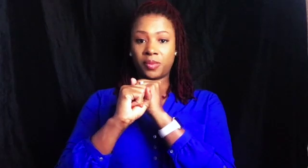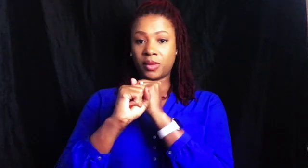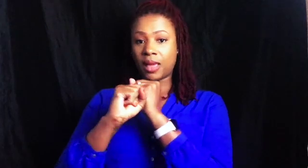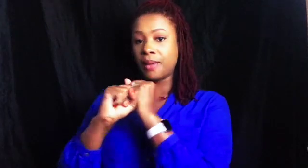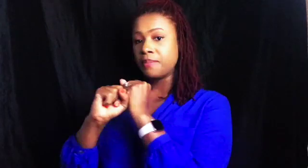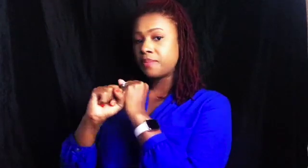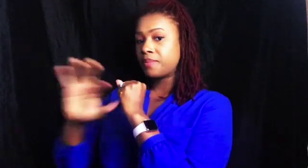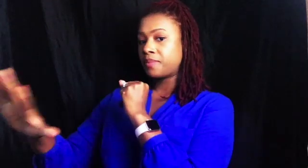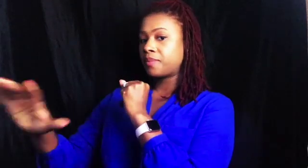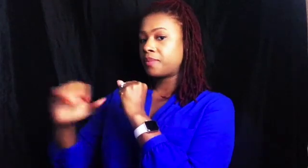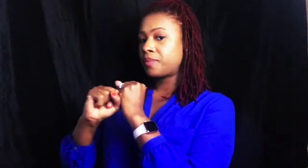Okay.